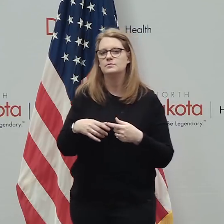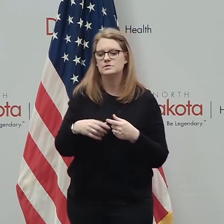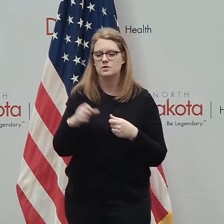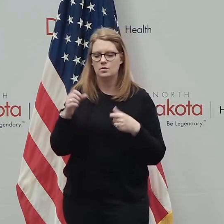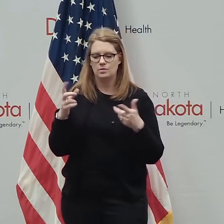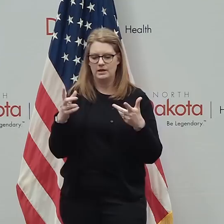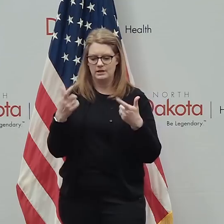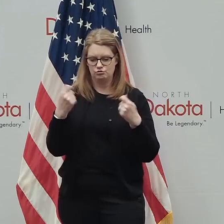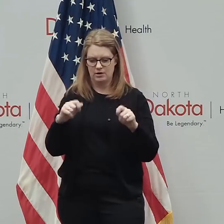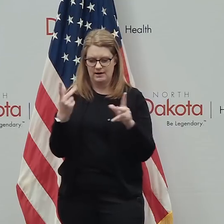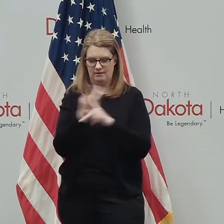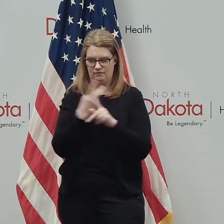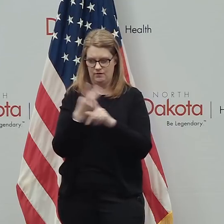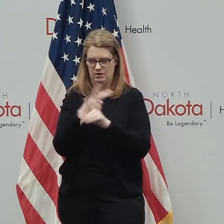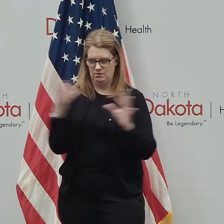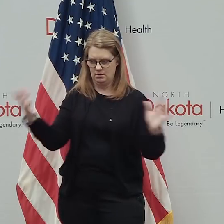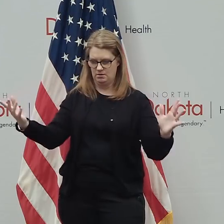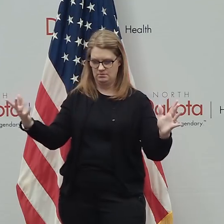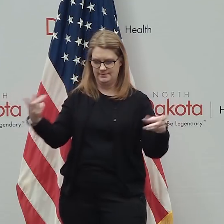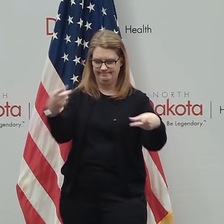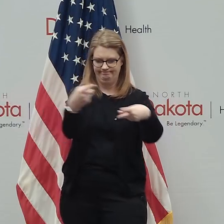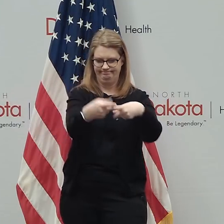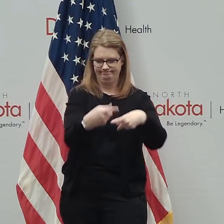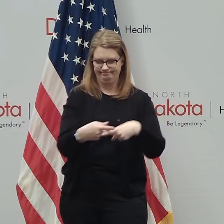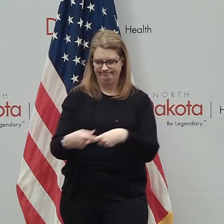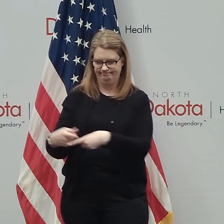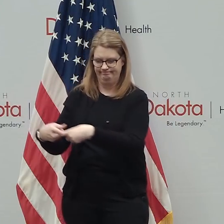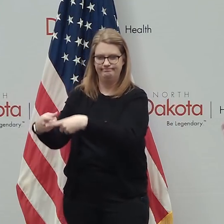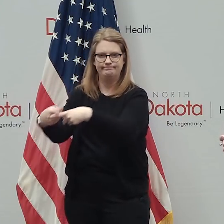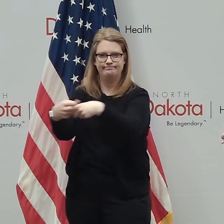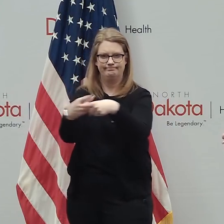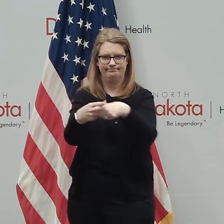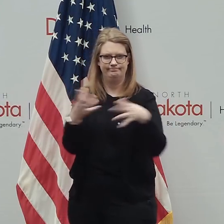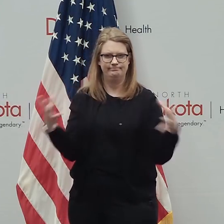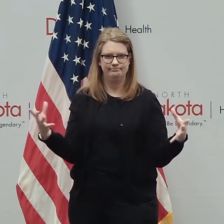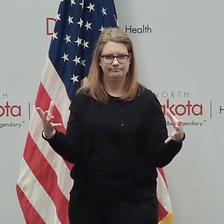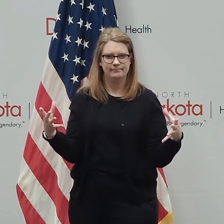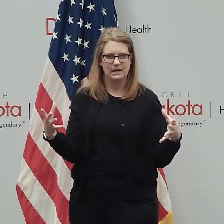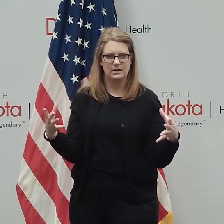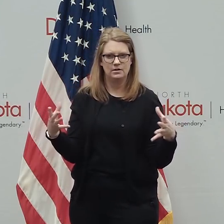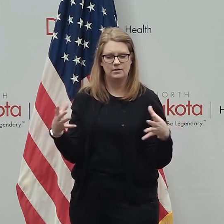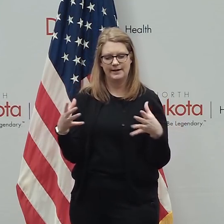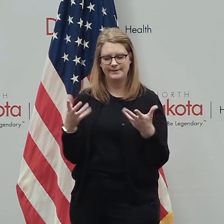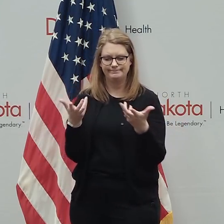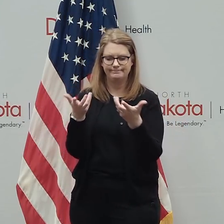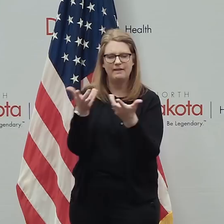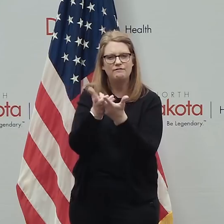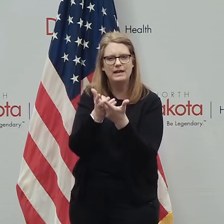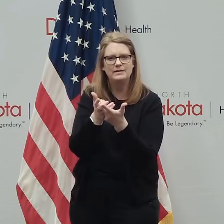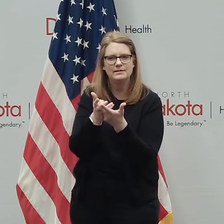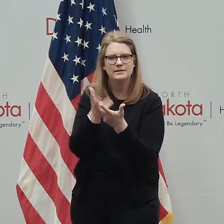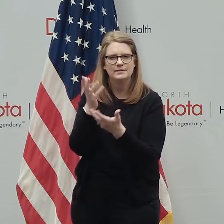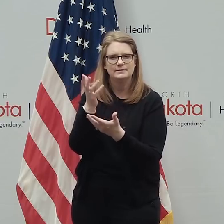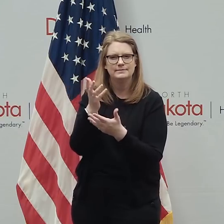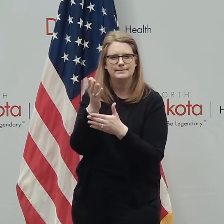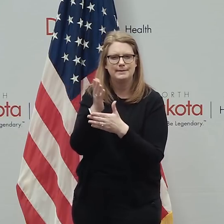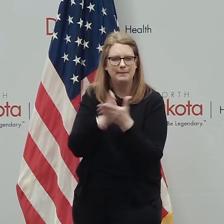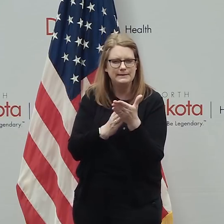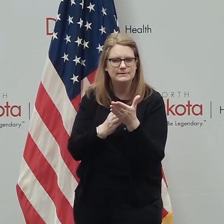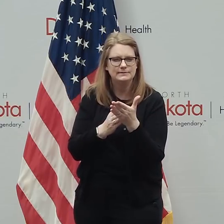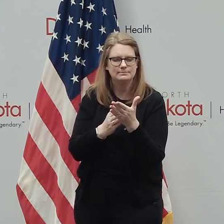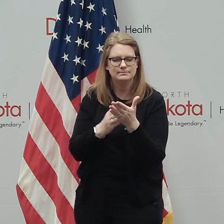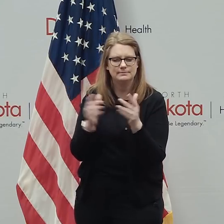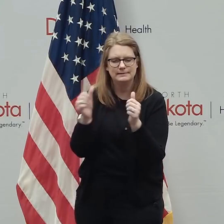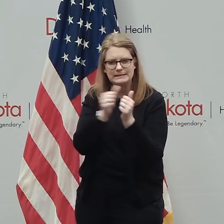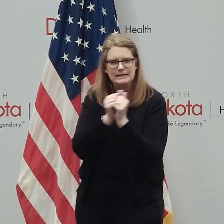with those who may already have been who have been in close contact with the positives that are coming up, this 30 plus that are coming up